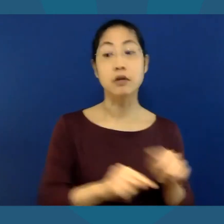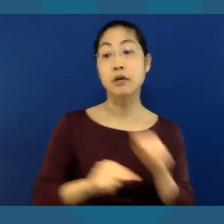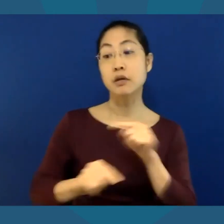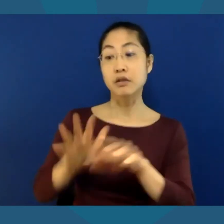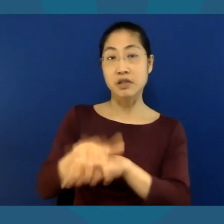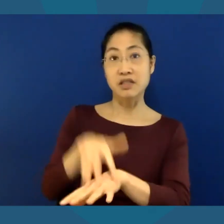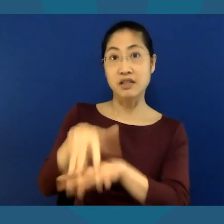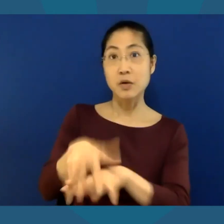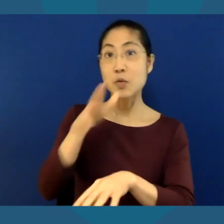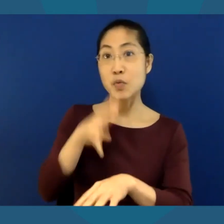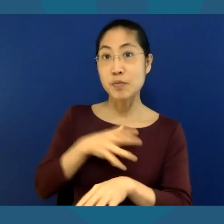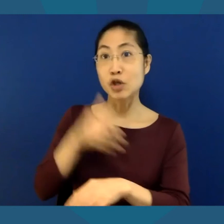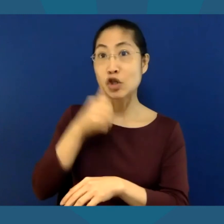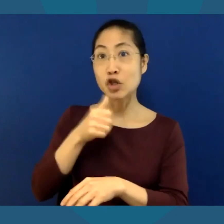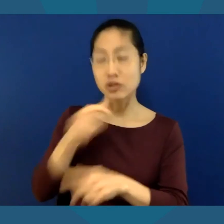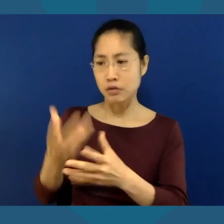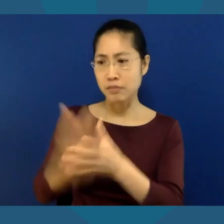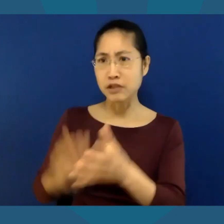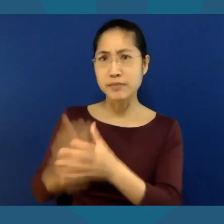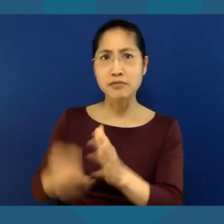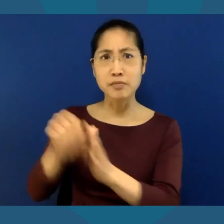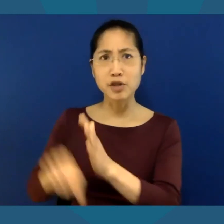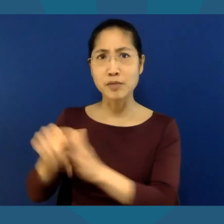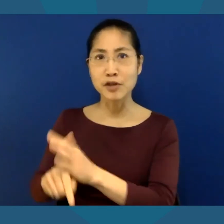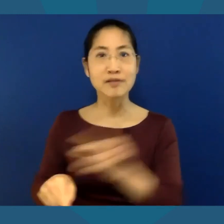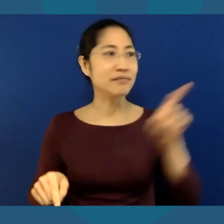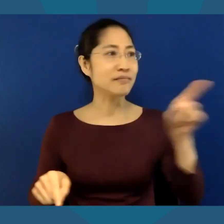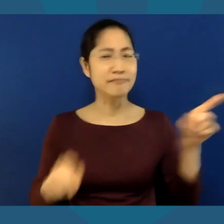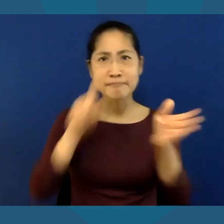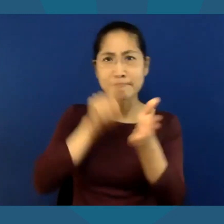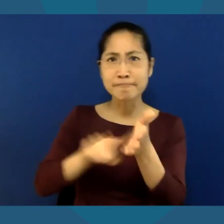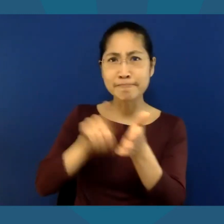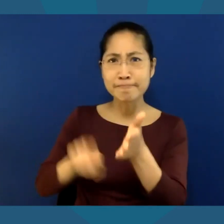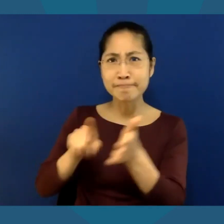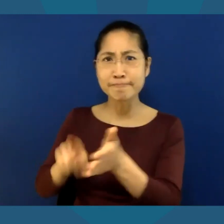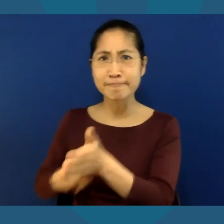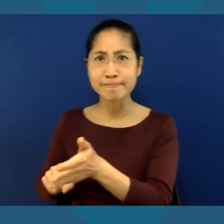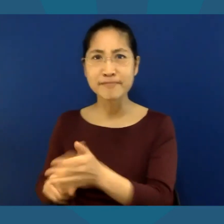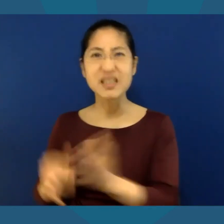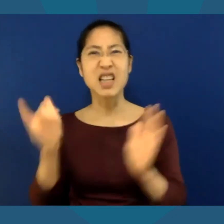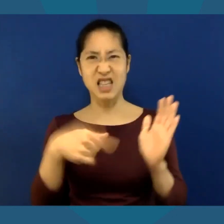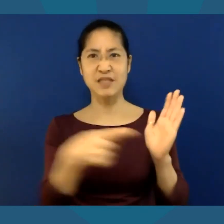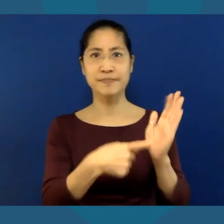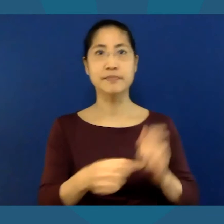women and girls, with a signing ceremony in the historic Capitol building.